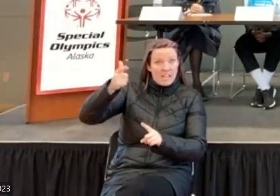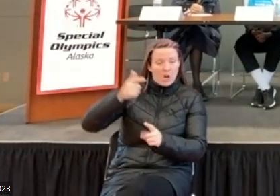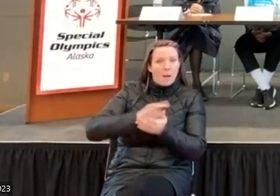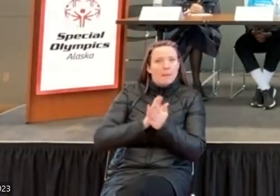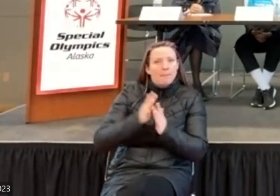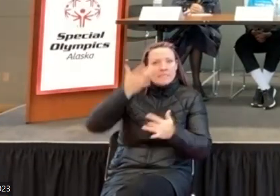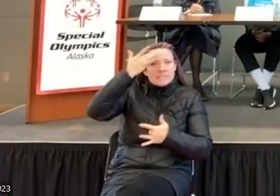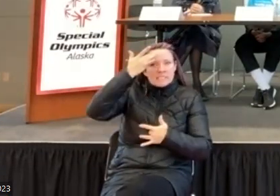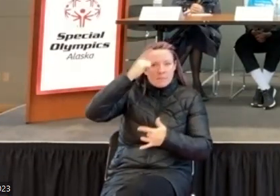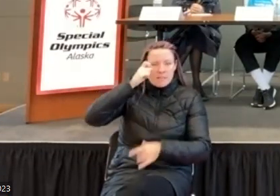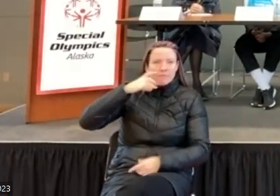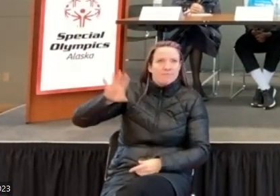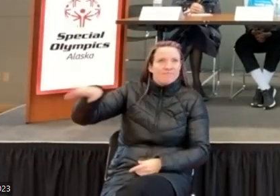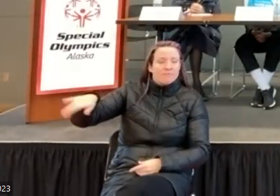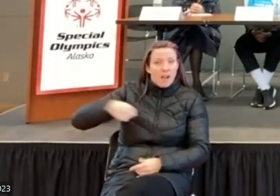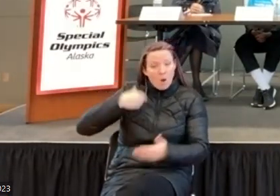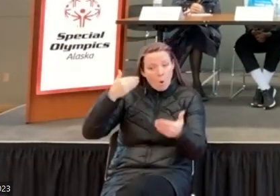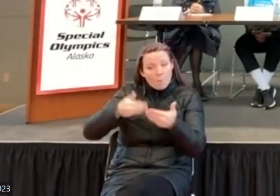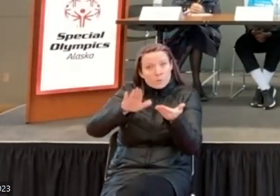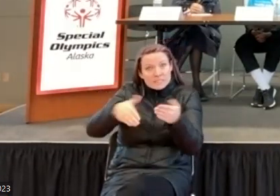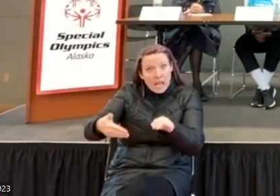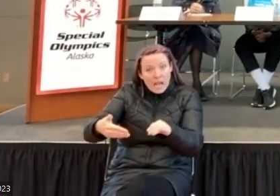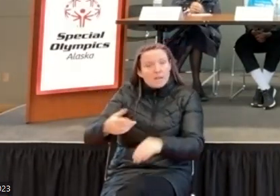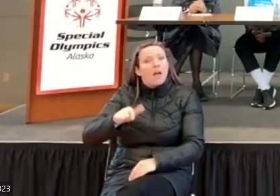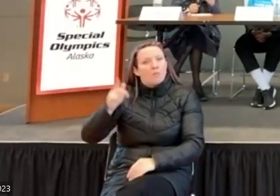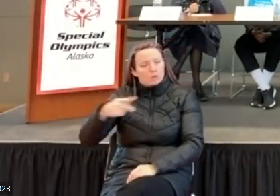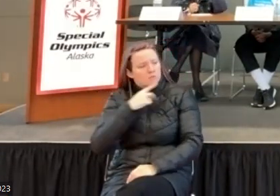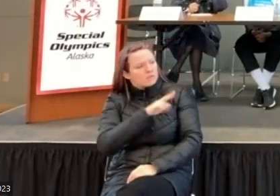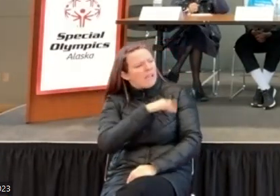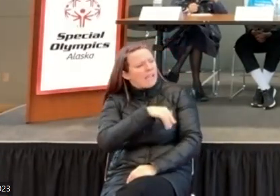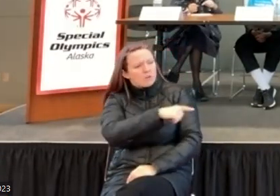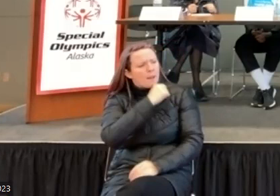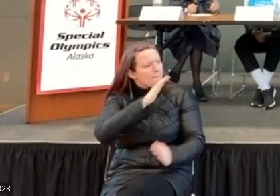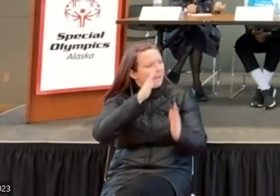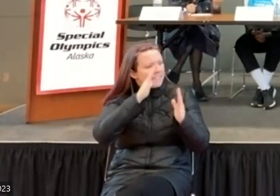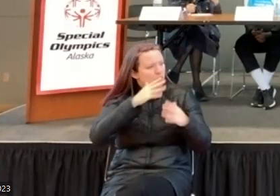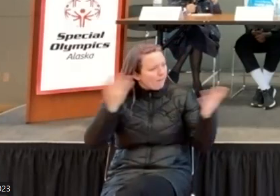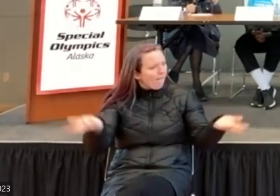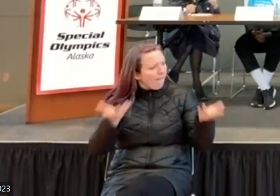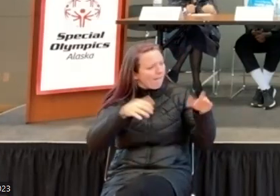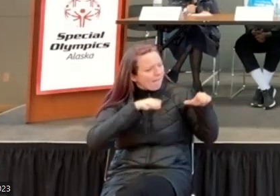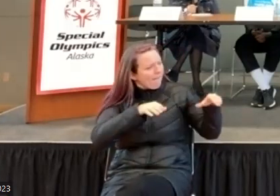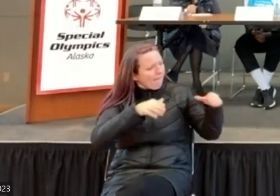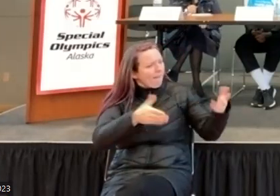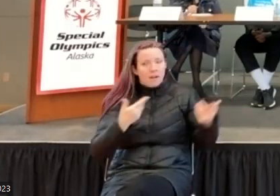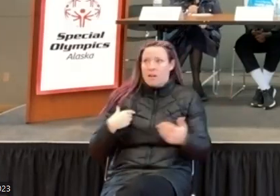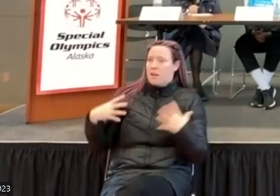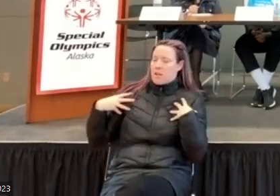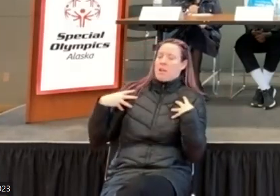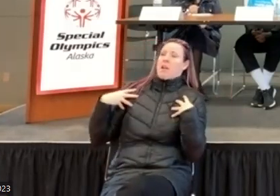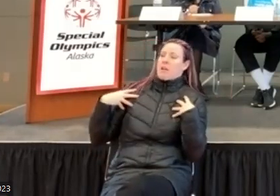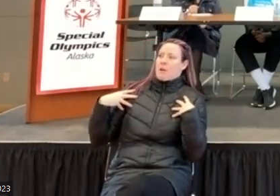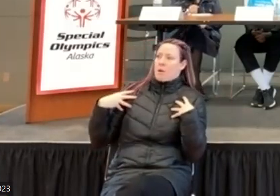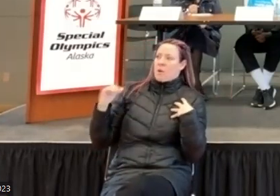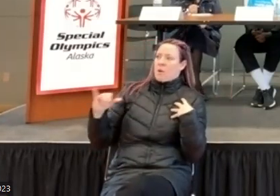and just about lost my life. Somebody said, hey, you're not paying attention. And I had to redefine a little bit